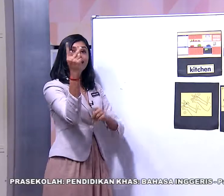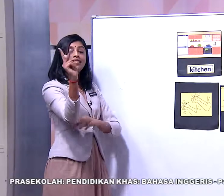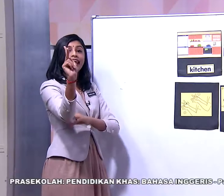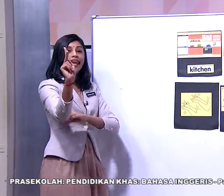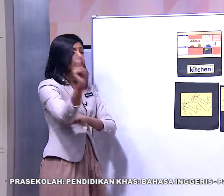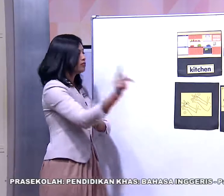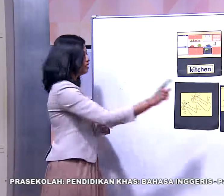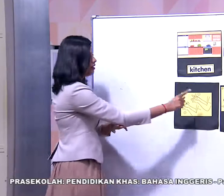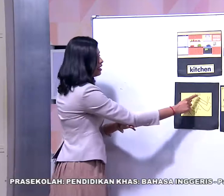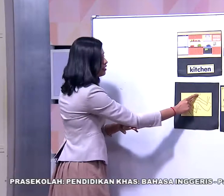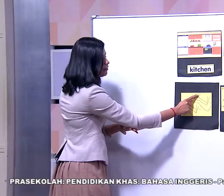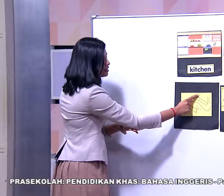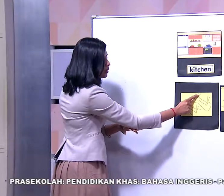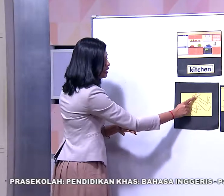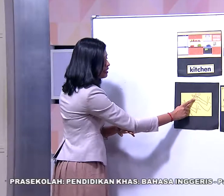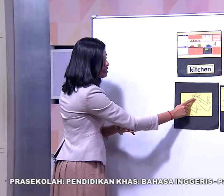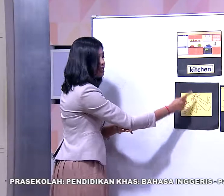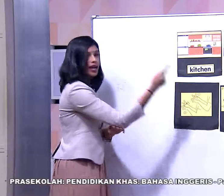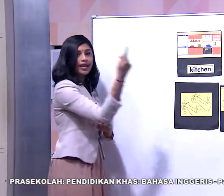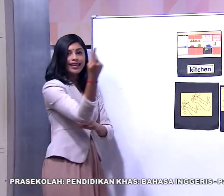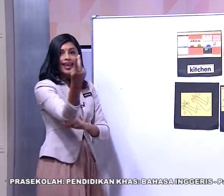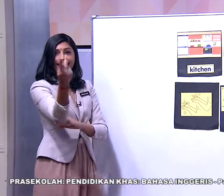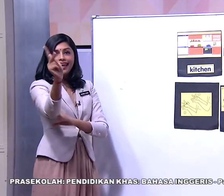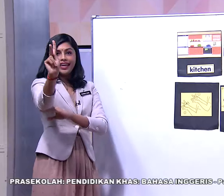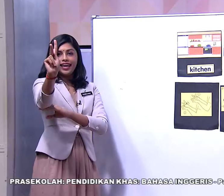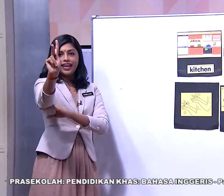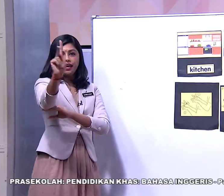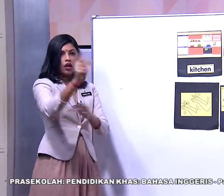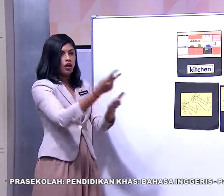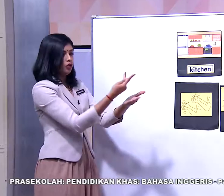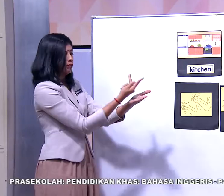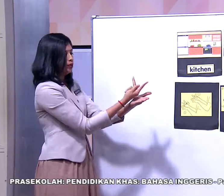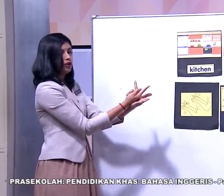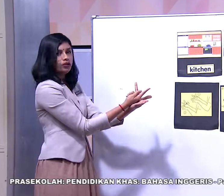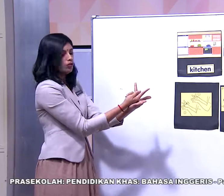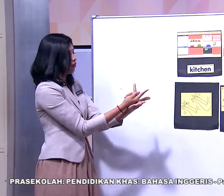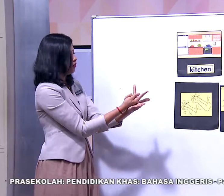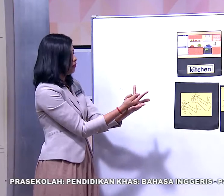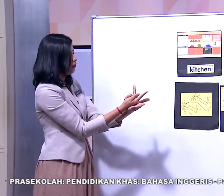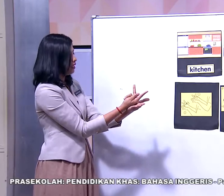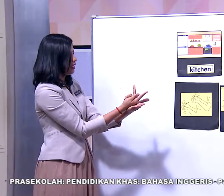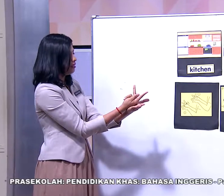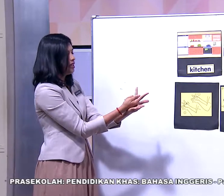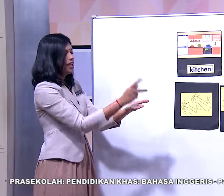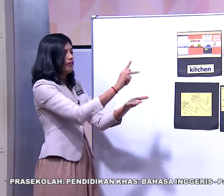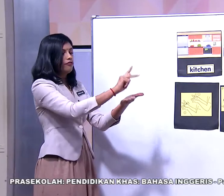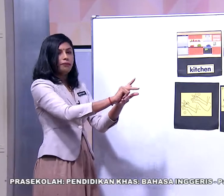K. You see, the first one is K. K. You put on your finger, flip it